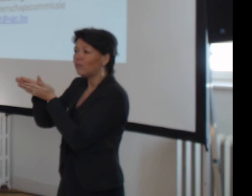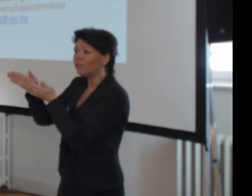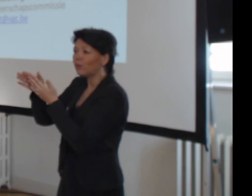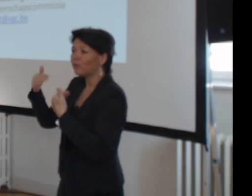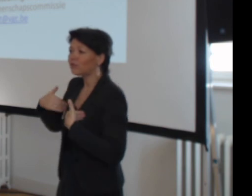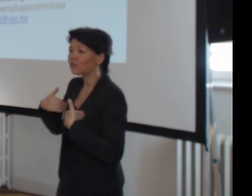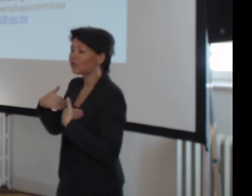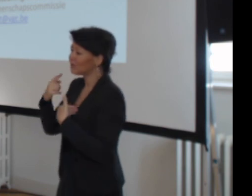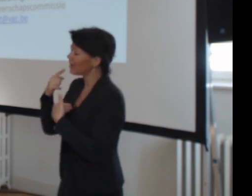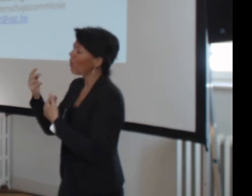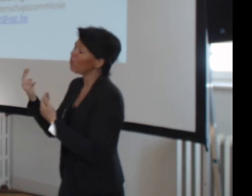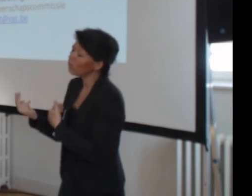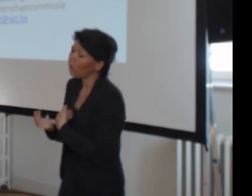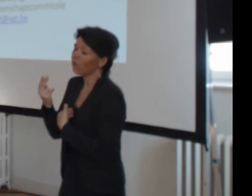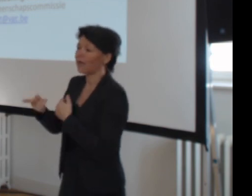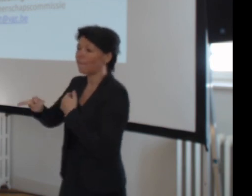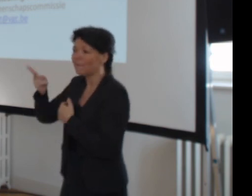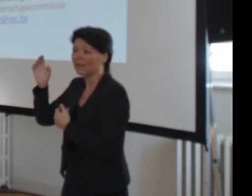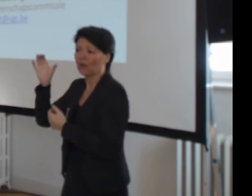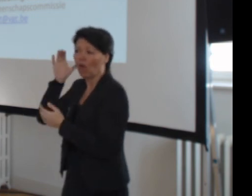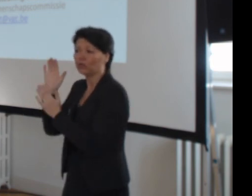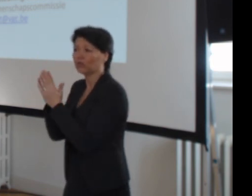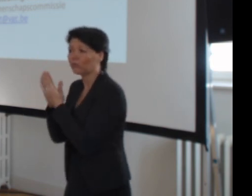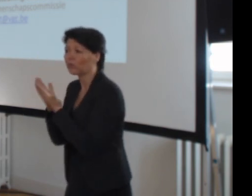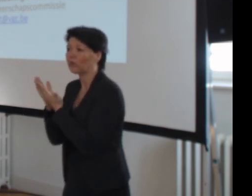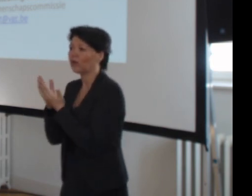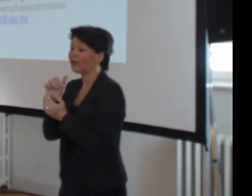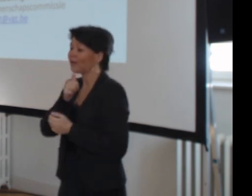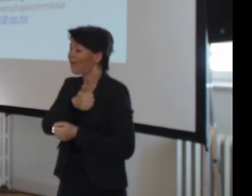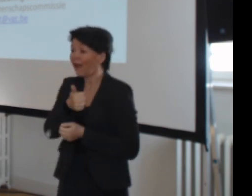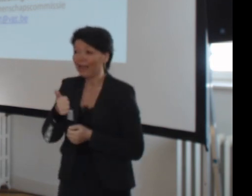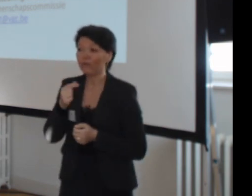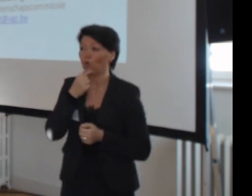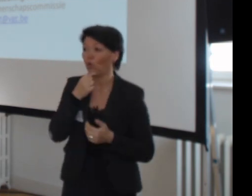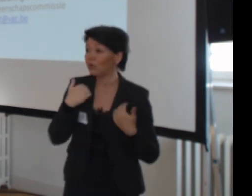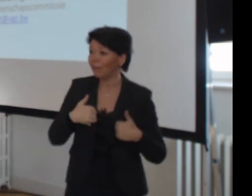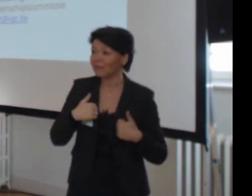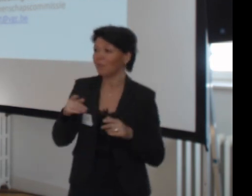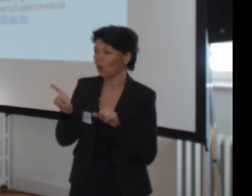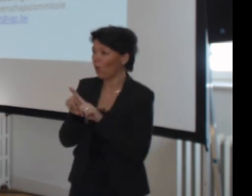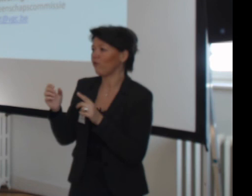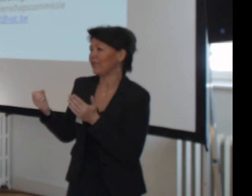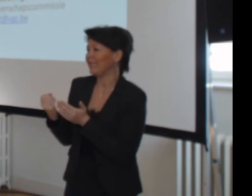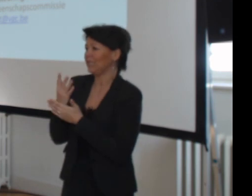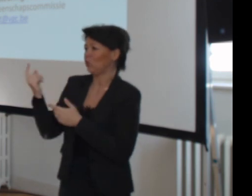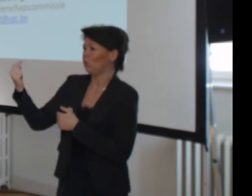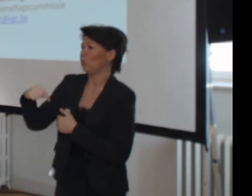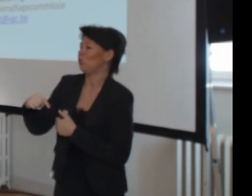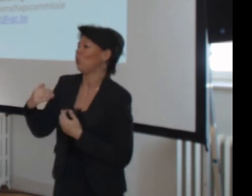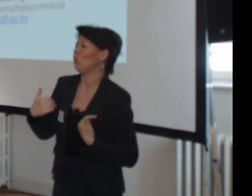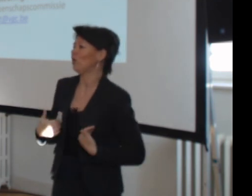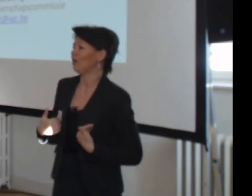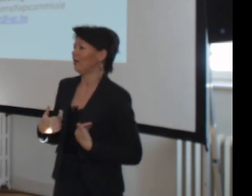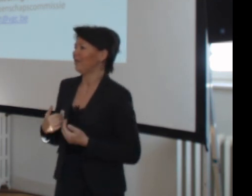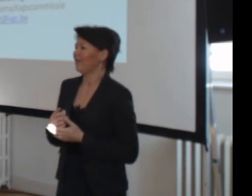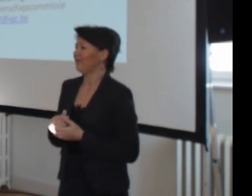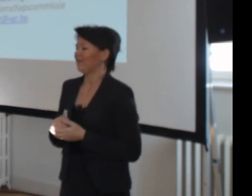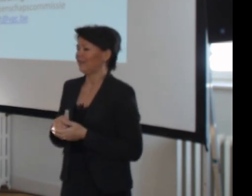among elderly people but also with newcomers. That's a good way. When it's commercially